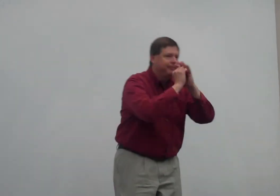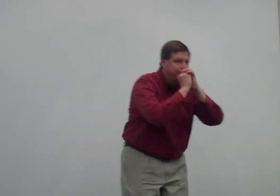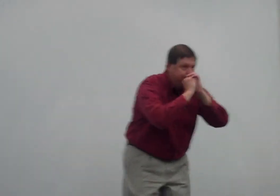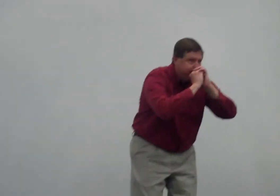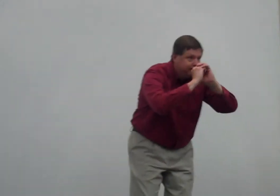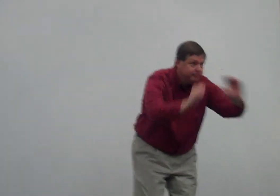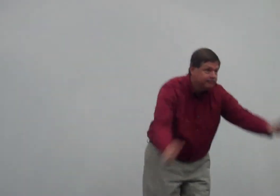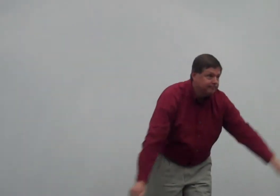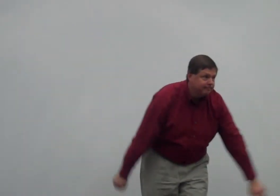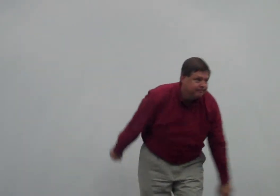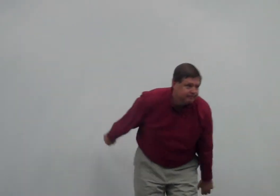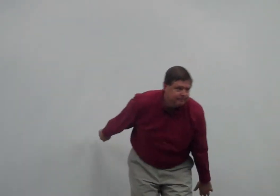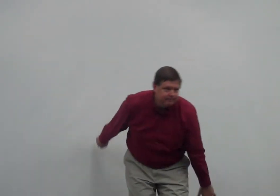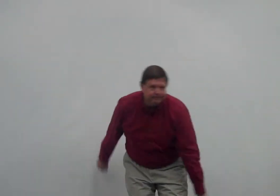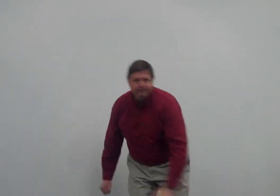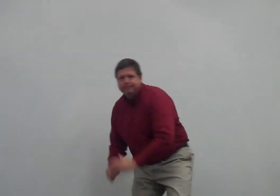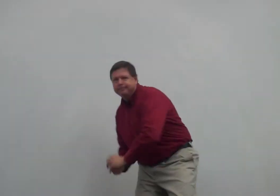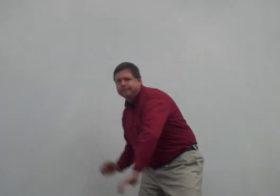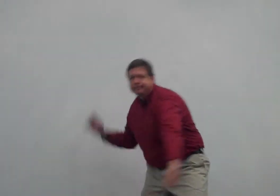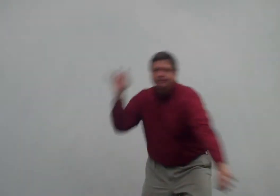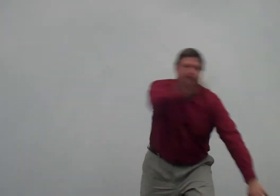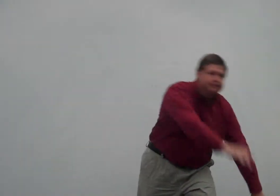8 is equal to 6.